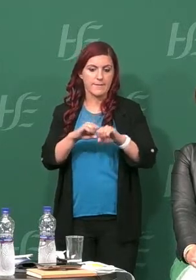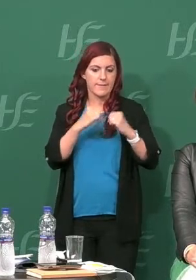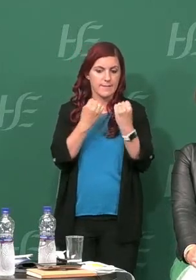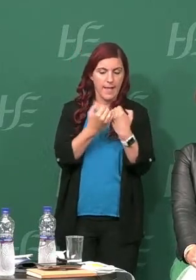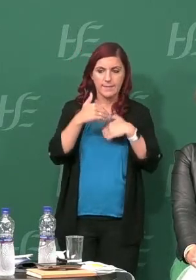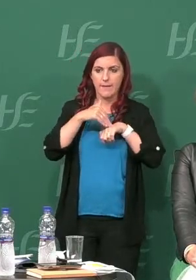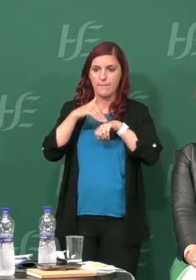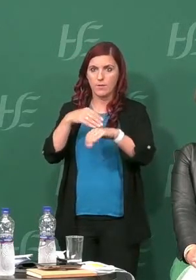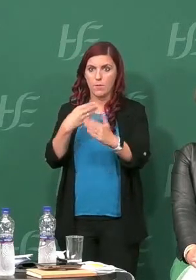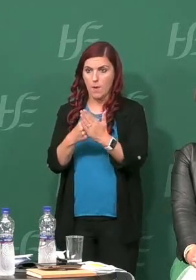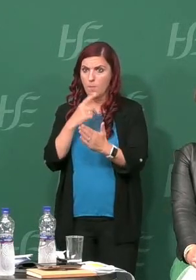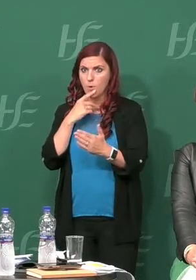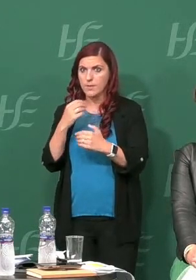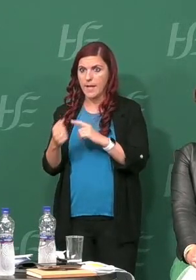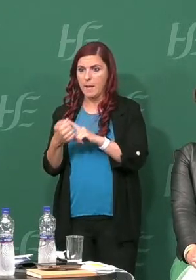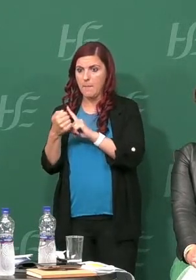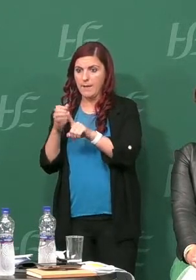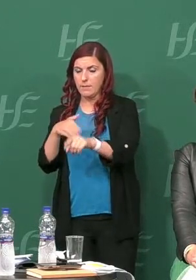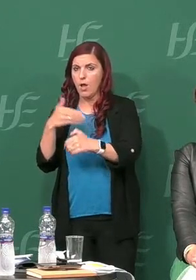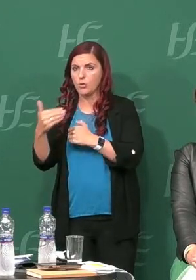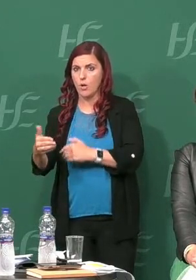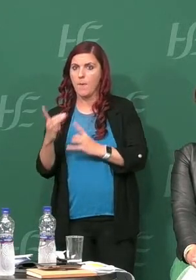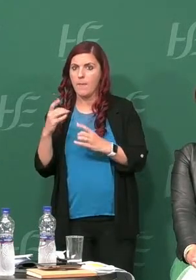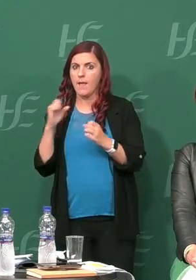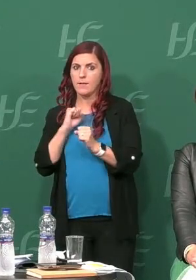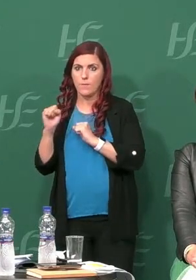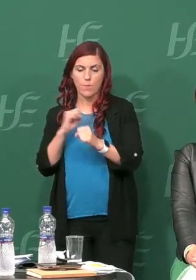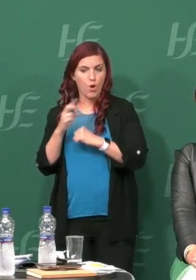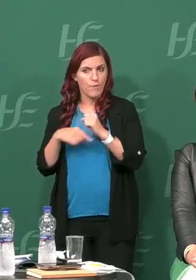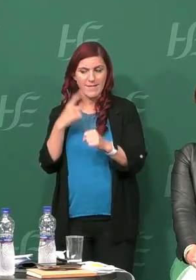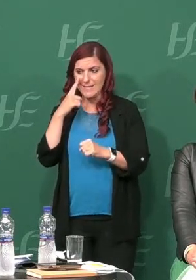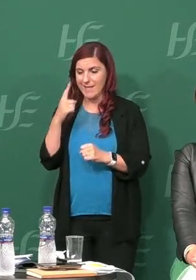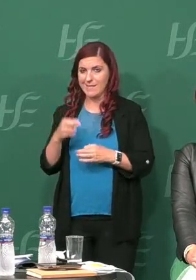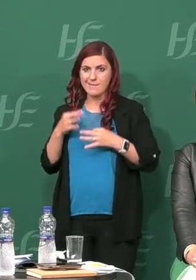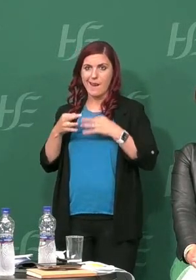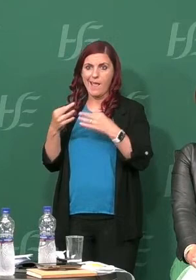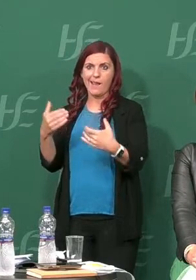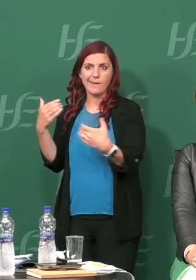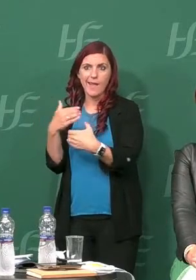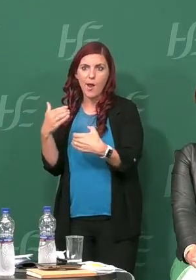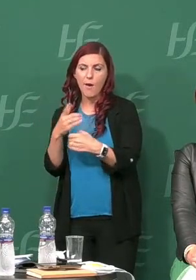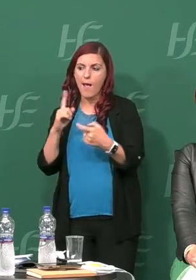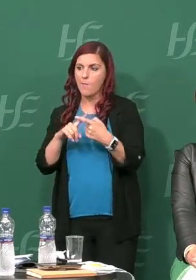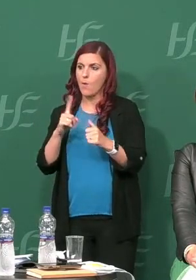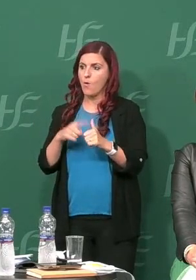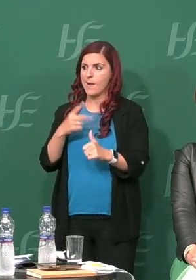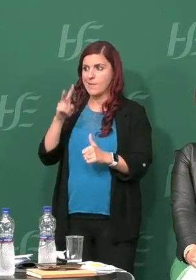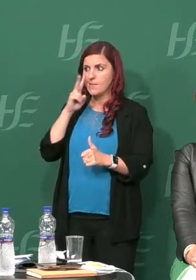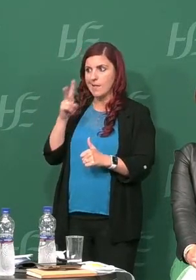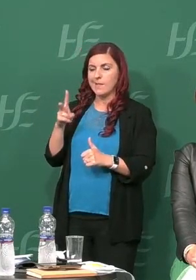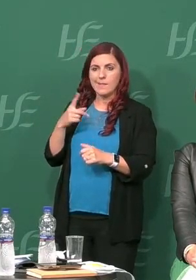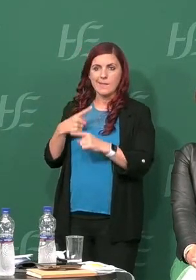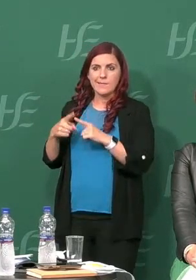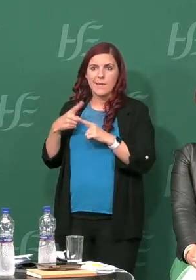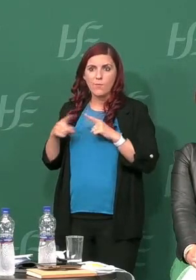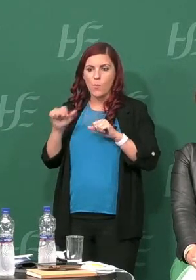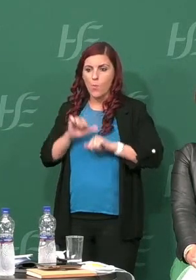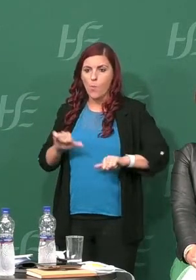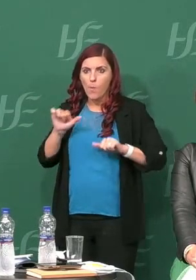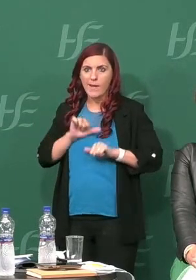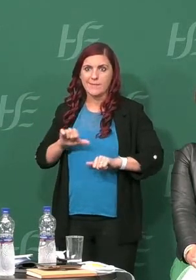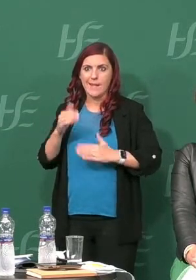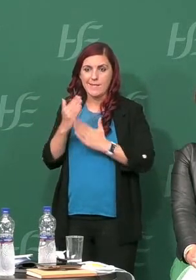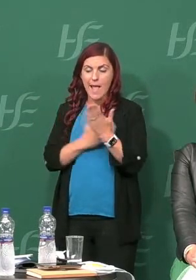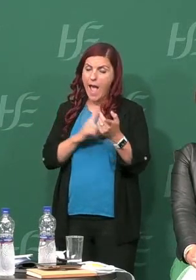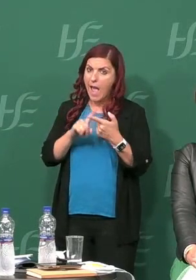but also impact our health service. We're seeing significant delayed care coming through, and we're seeing significant issues in terms of both physical and